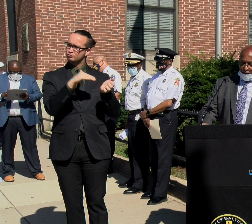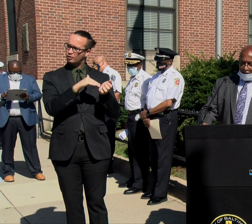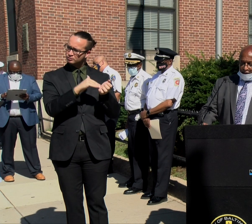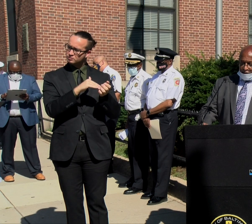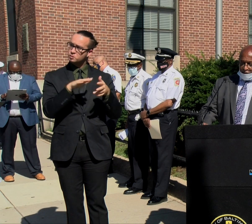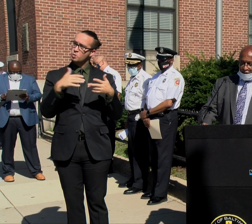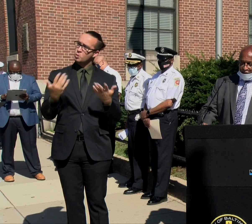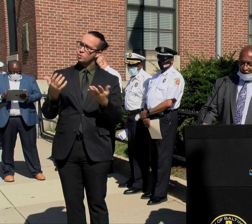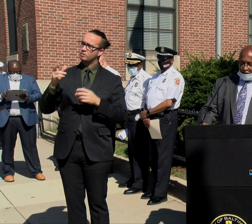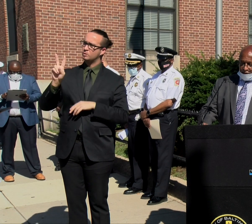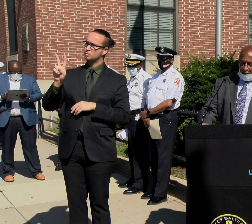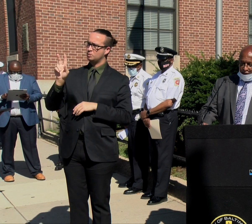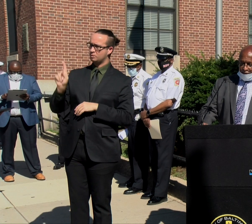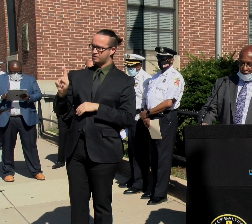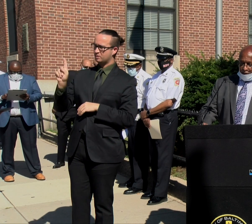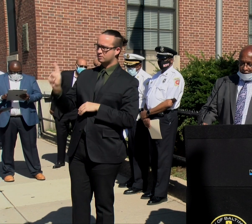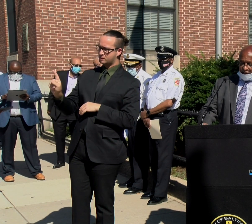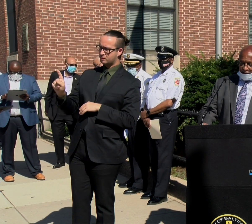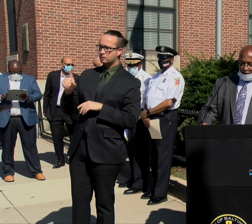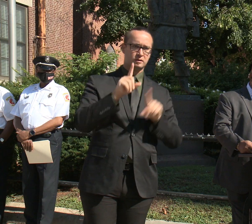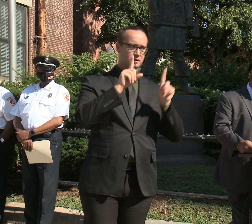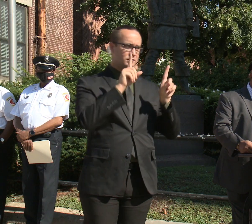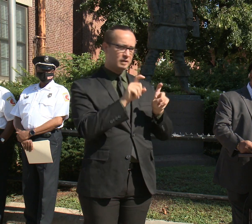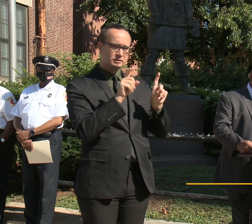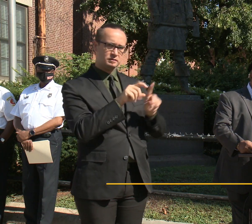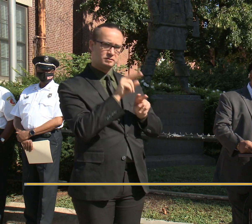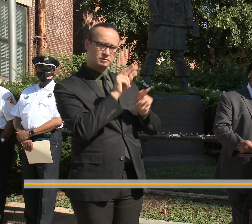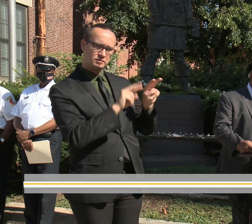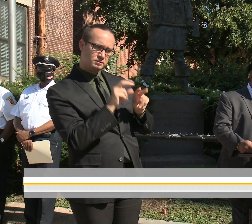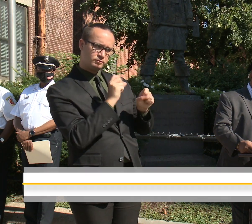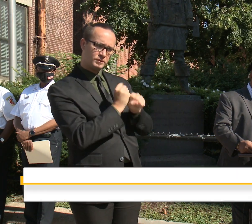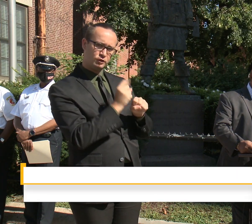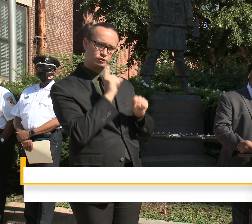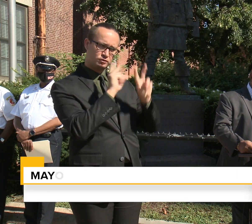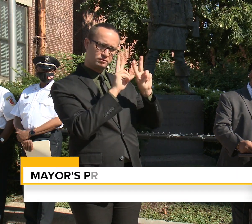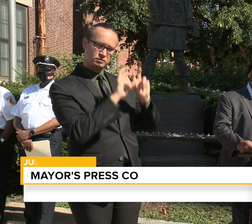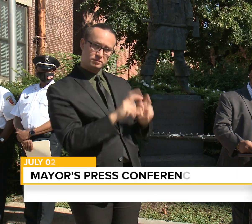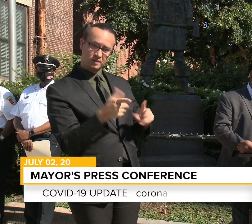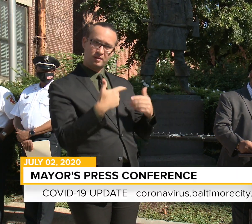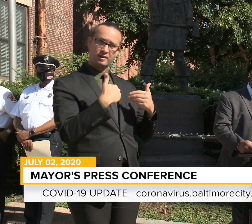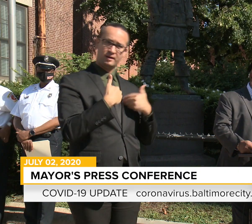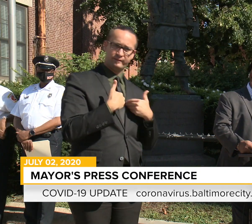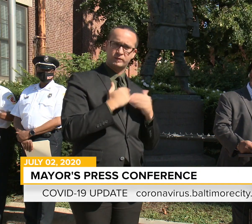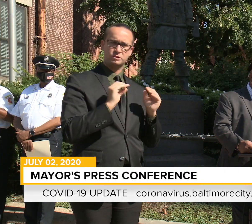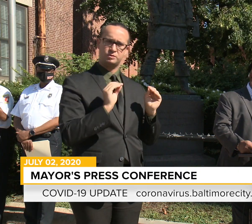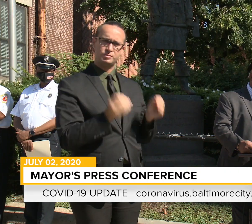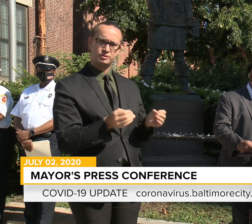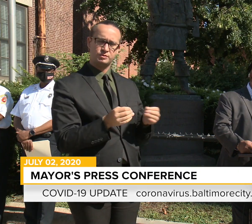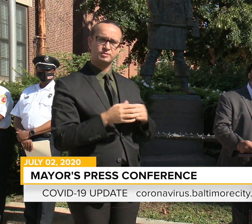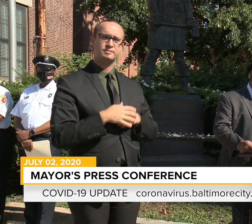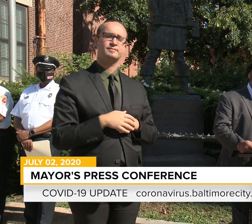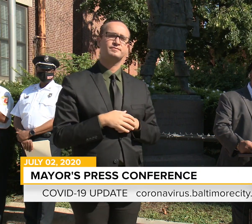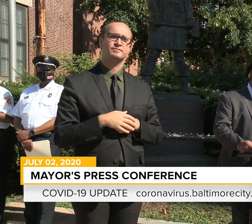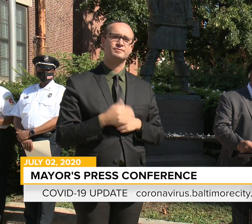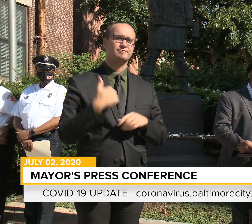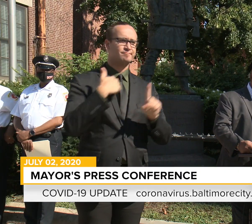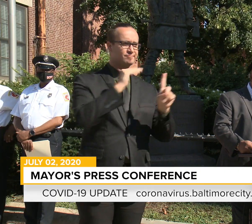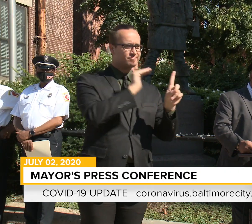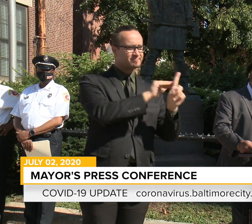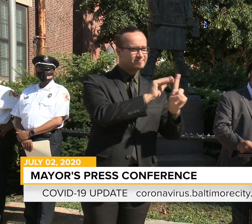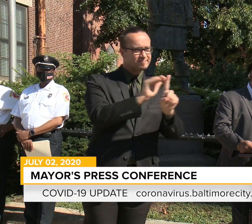and to be connected to a physician for assessment. I also want to remind residents of the invaluable resources available